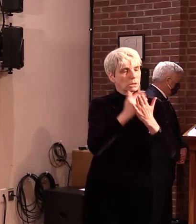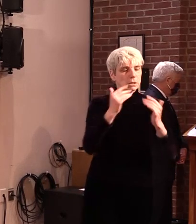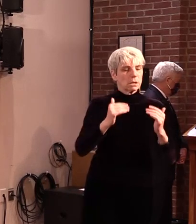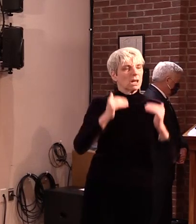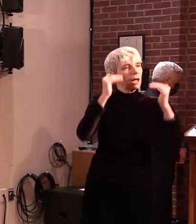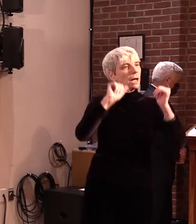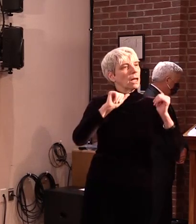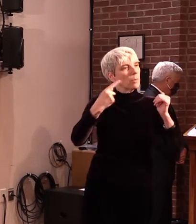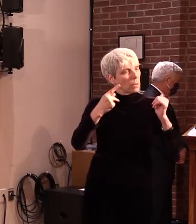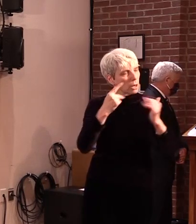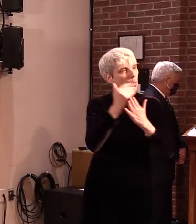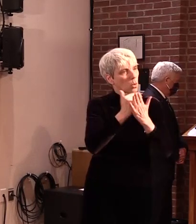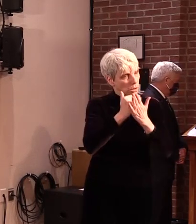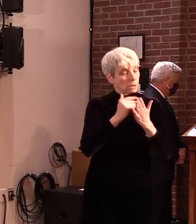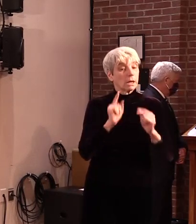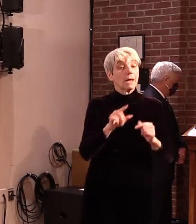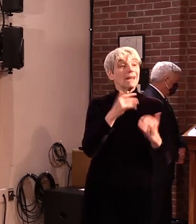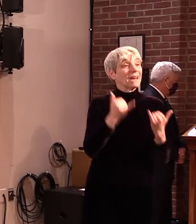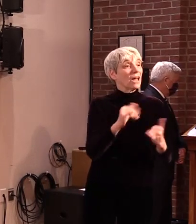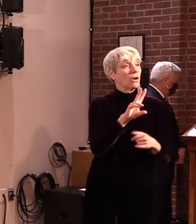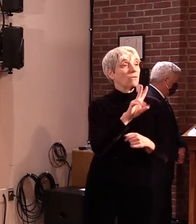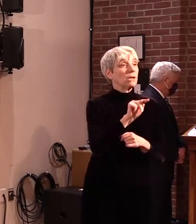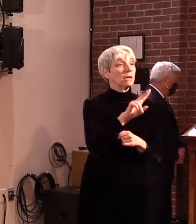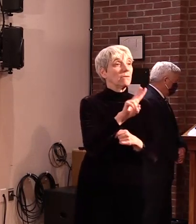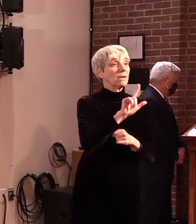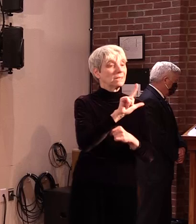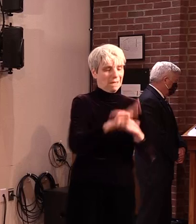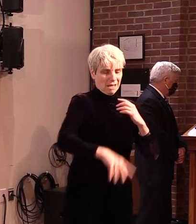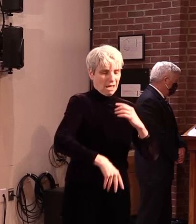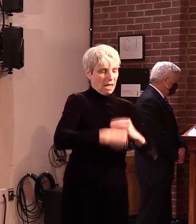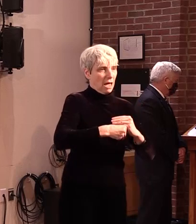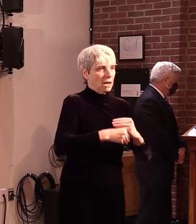Additionally, VTVLC now offers a complete elementary school curriculum.